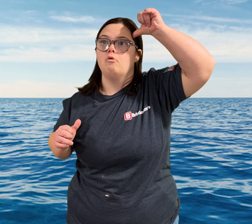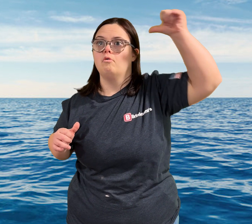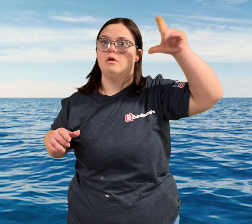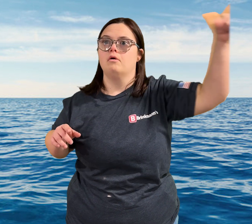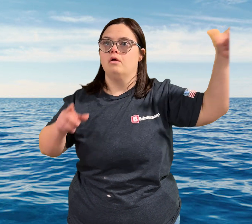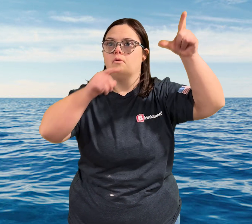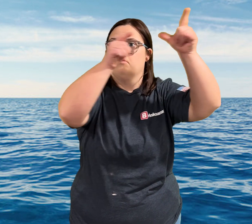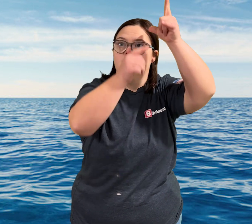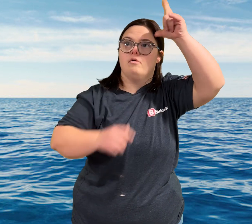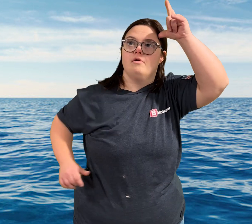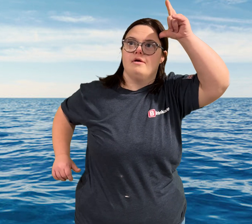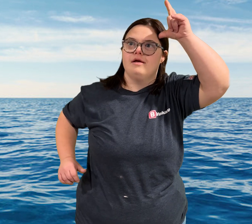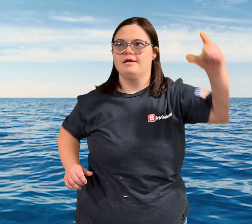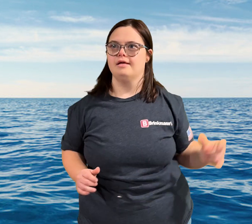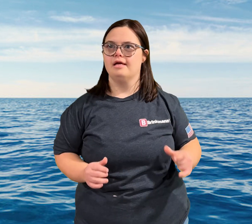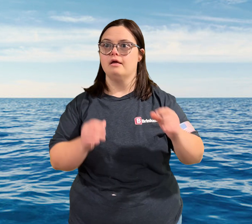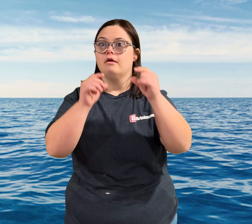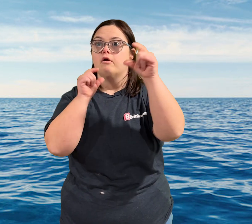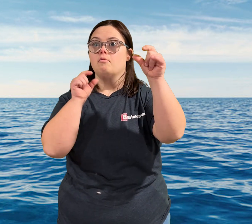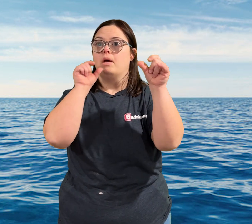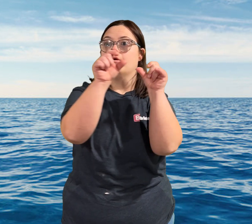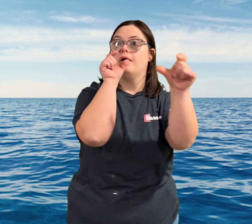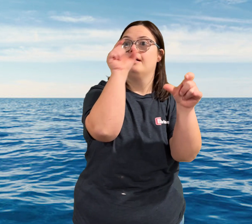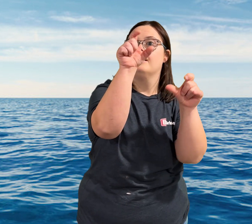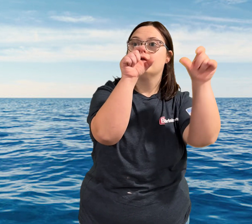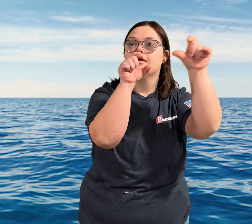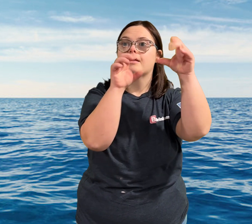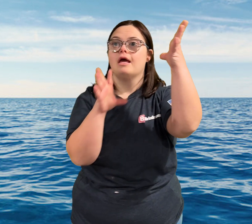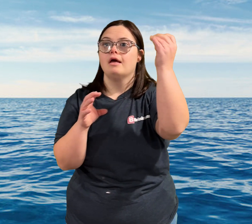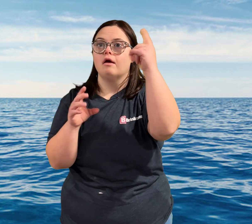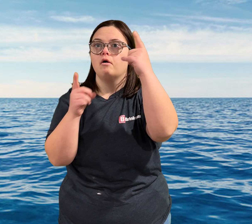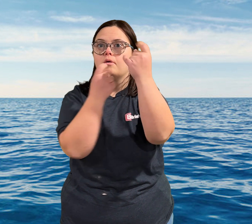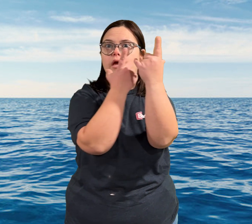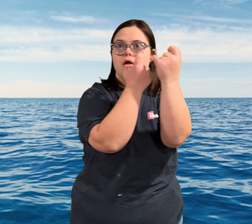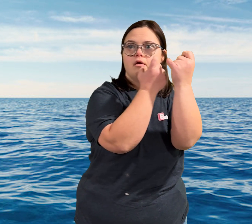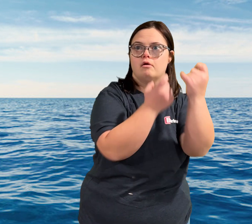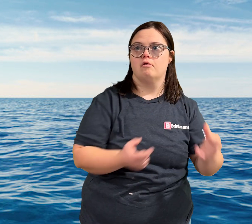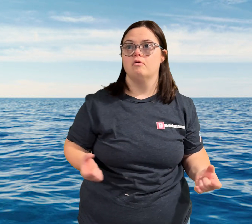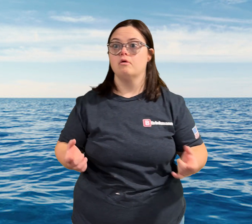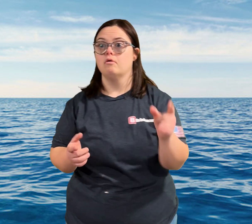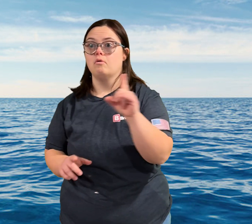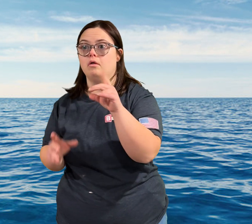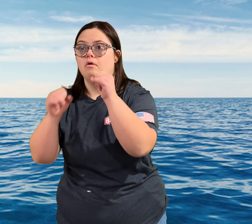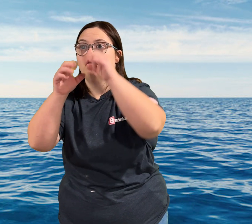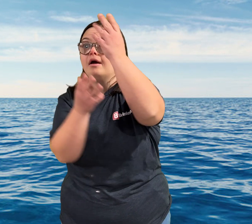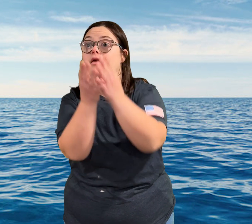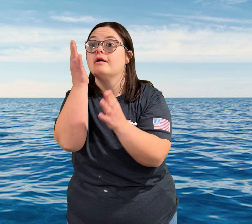People know. Do my questions and get some answers. What's a fire and why is